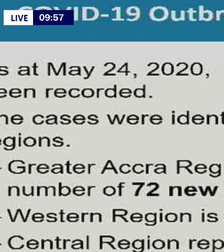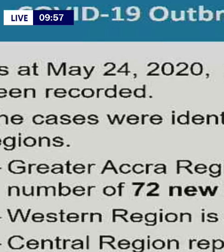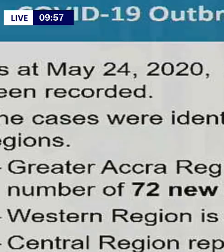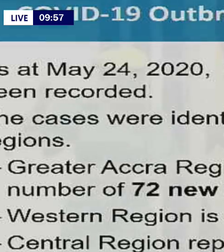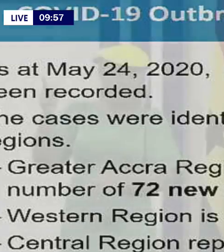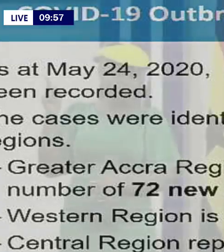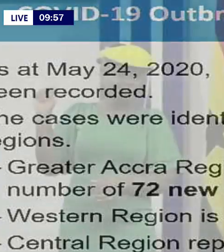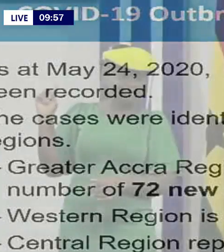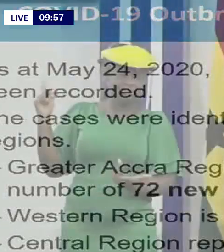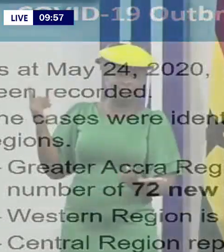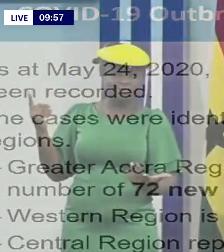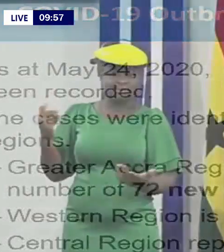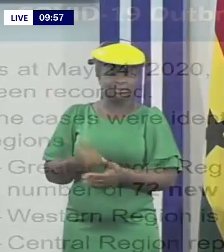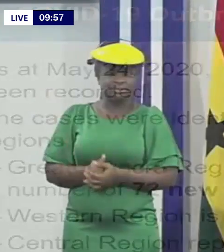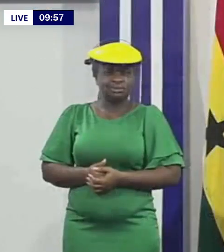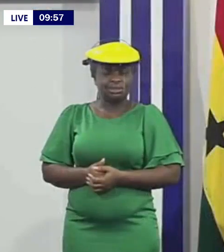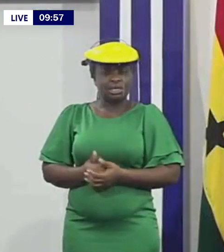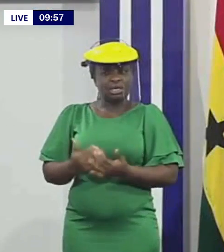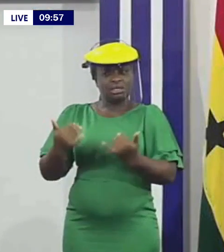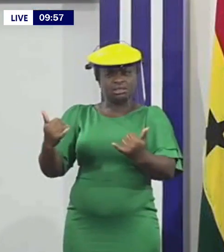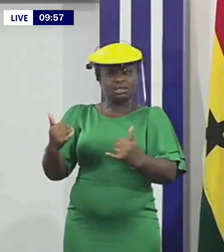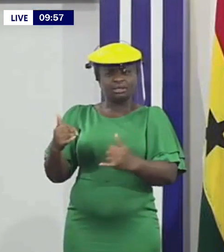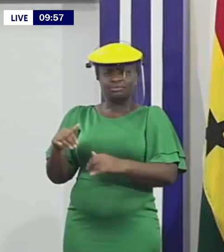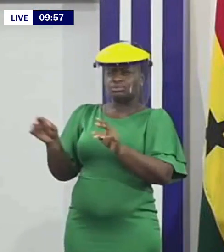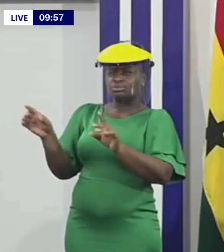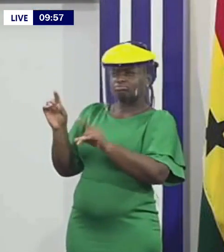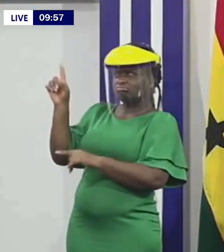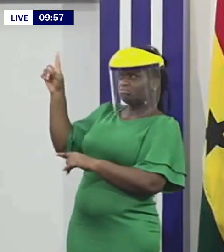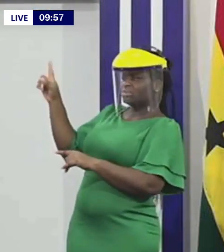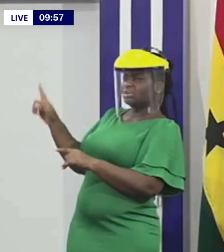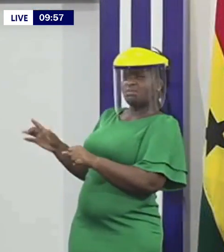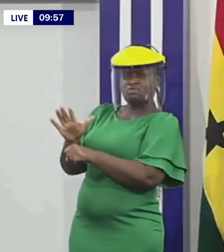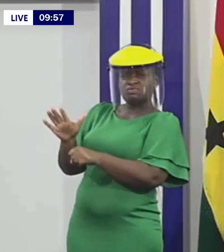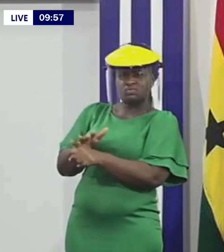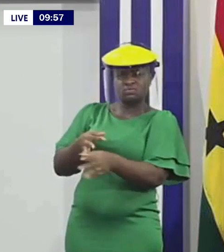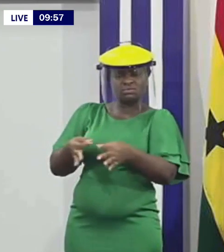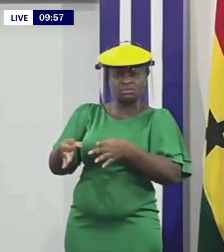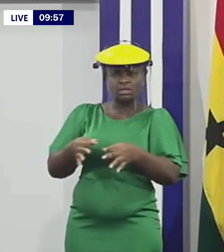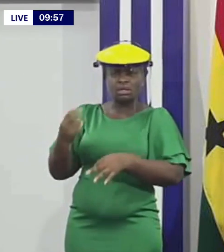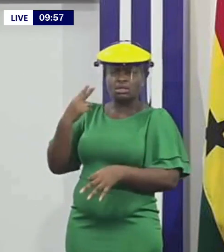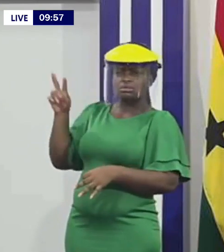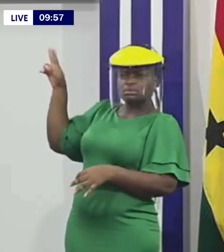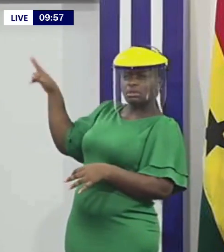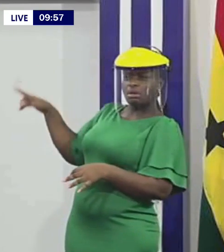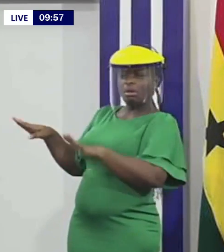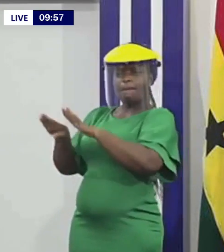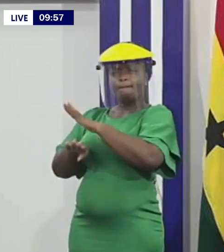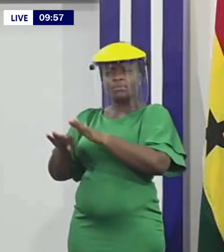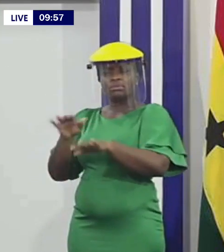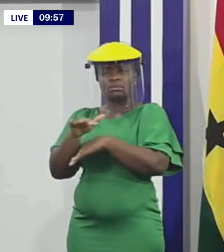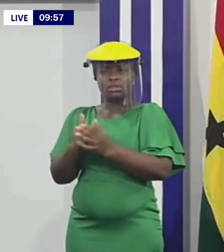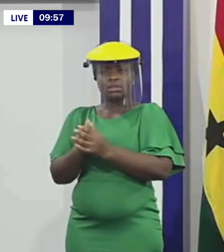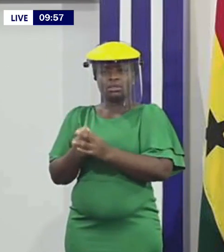now. So if you go into the full details, you will see that based on all that, the total